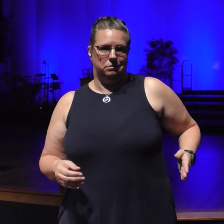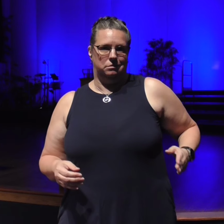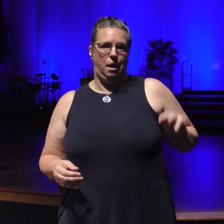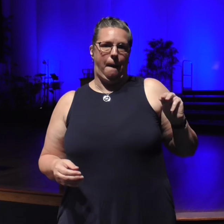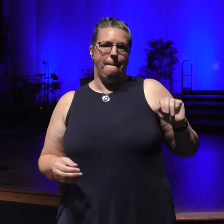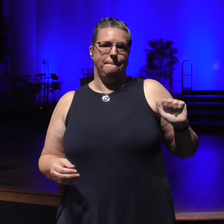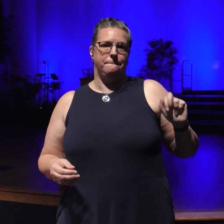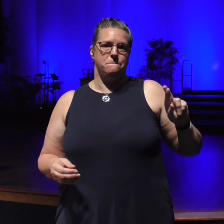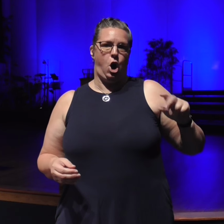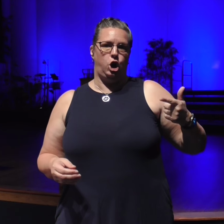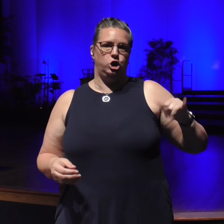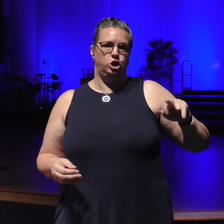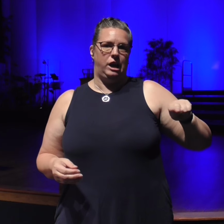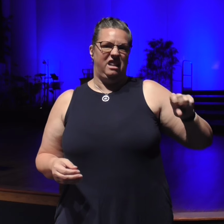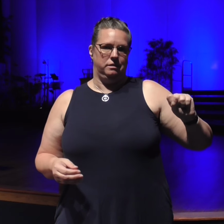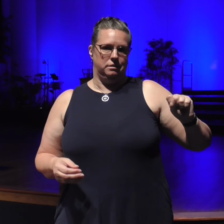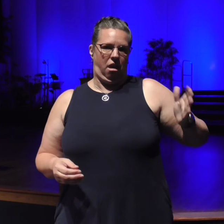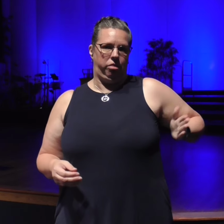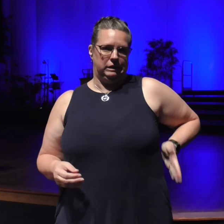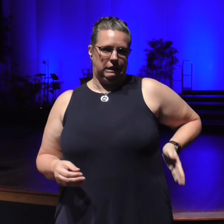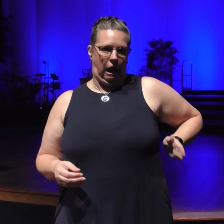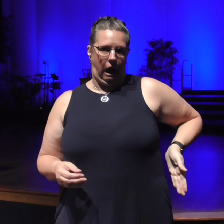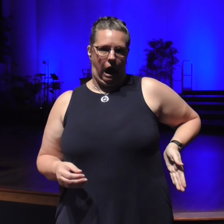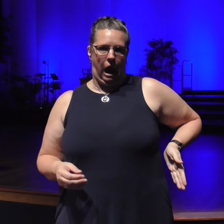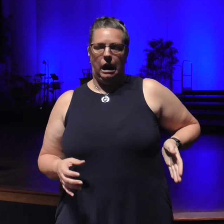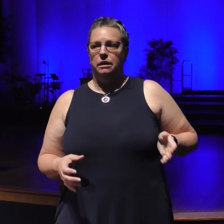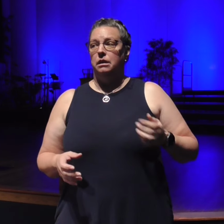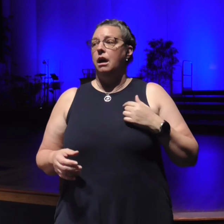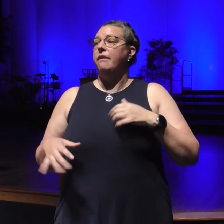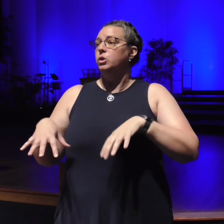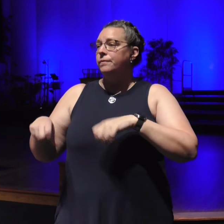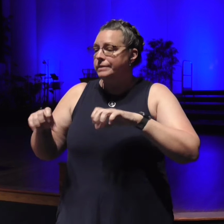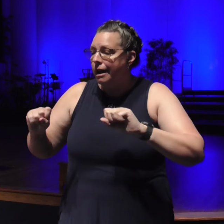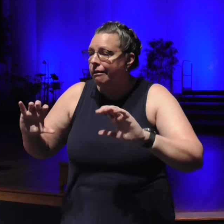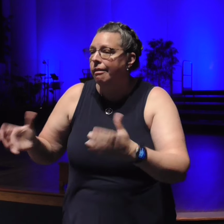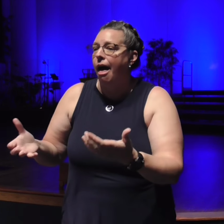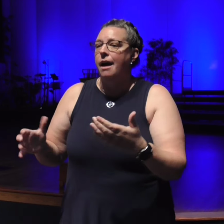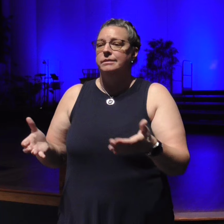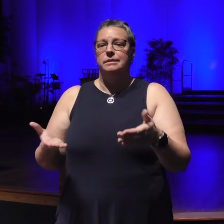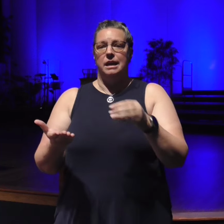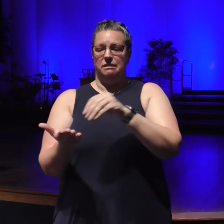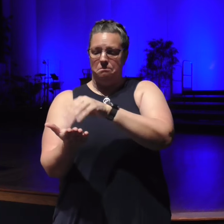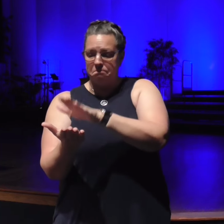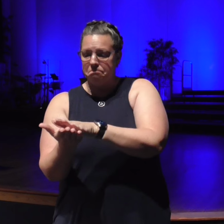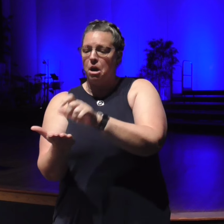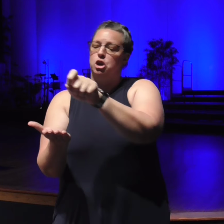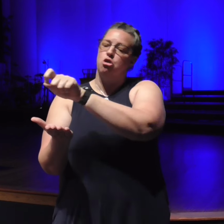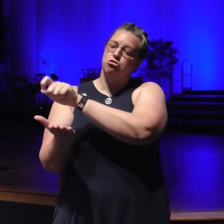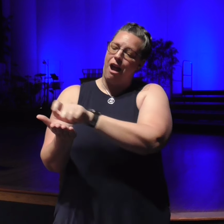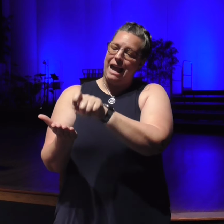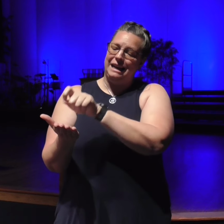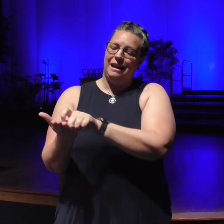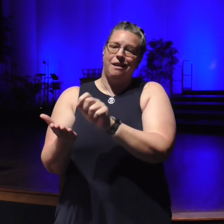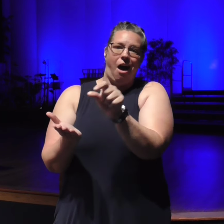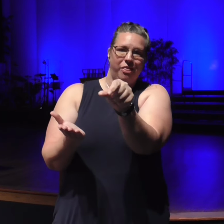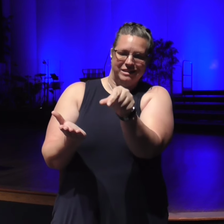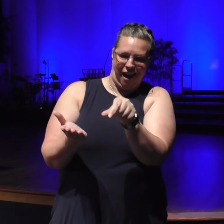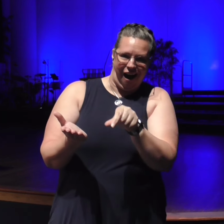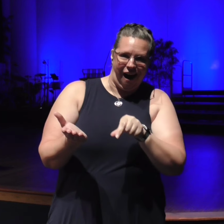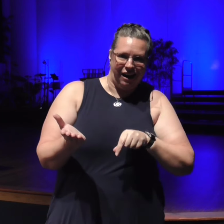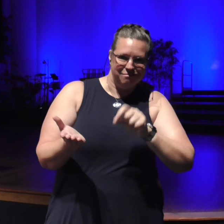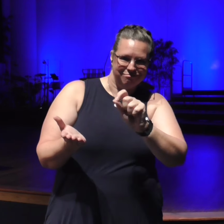looking at a manuscript, or even if you take classes, have you ever written in the margins, made your own special notes?